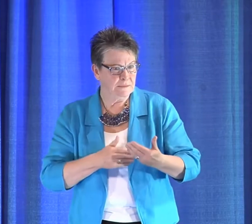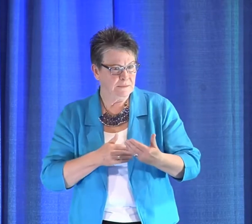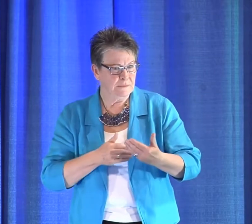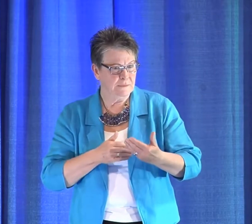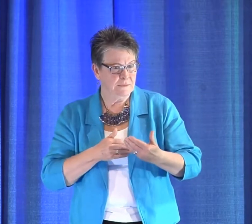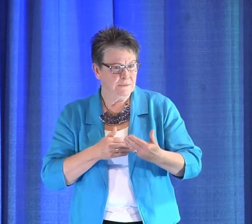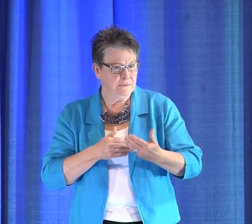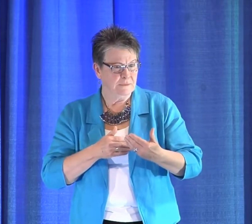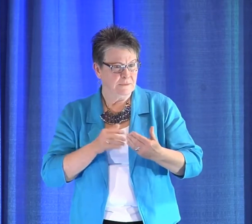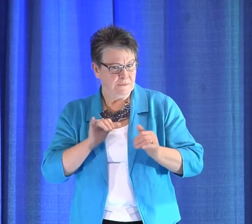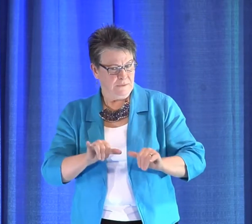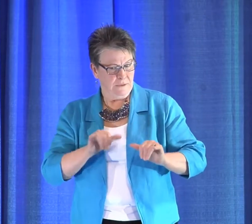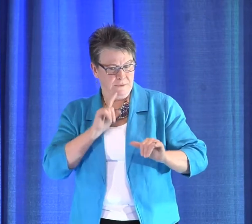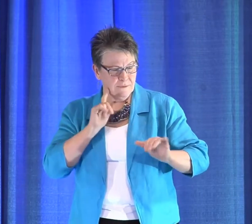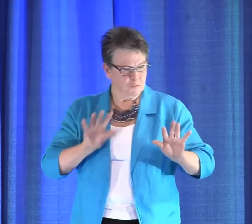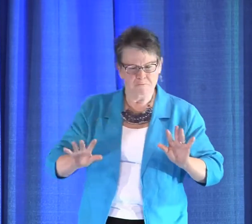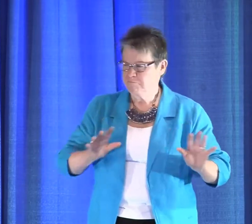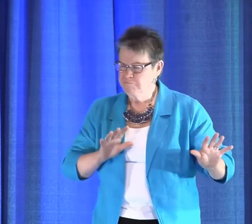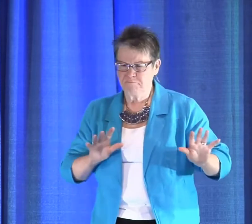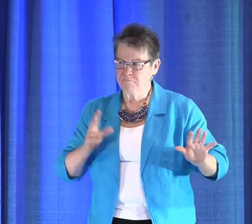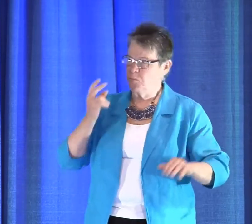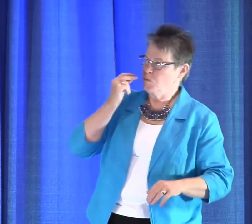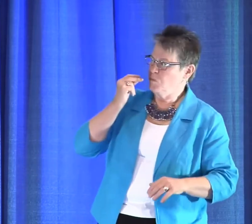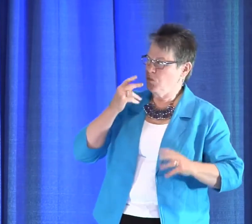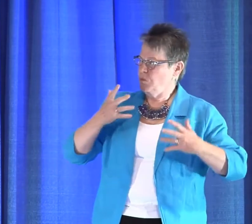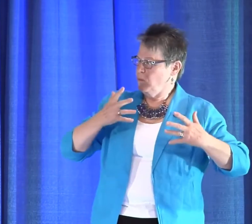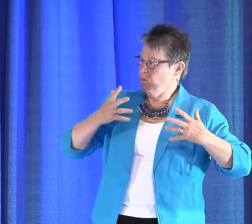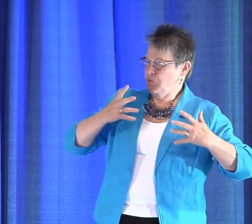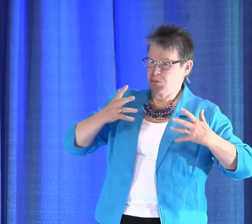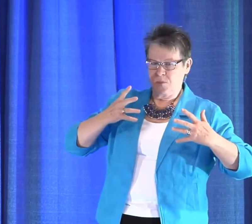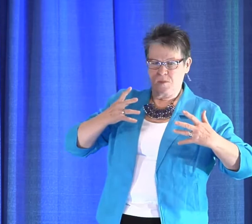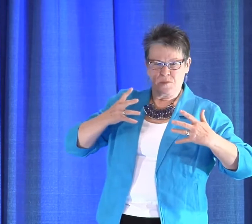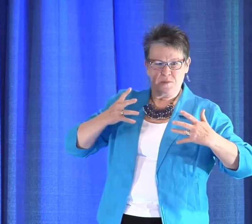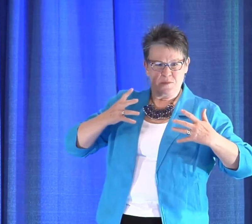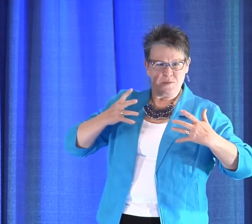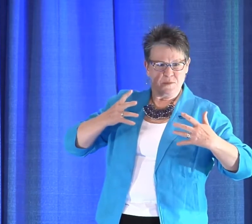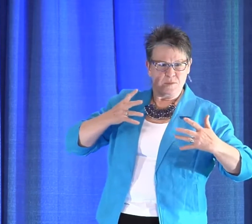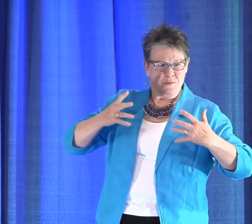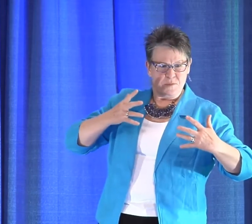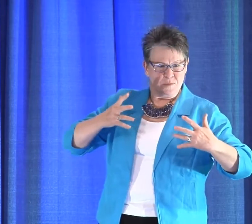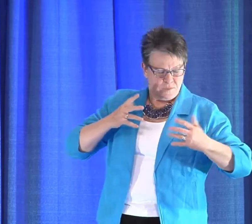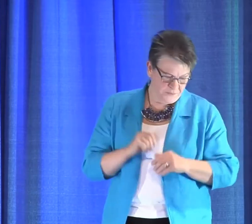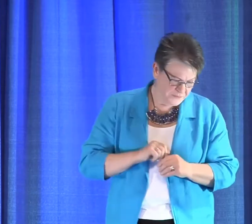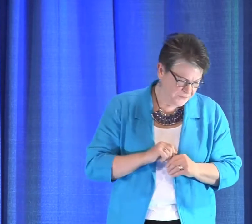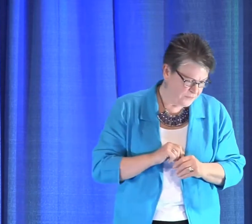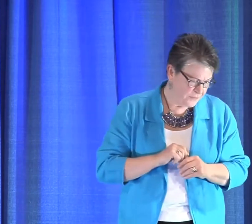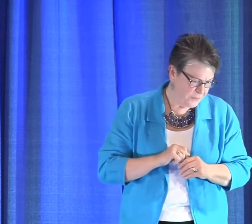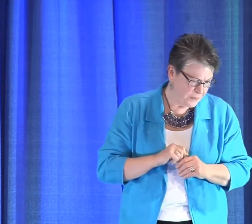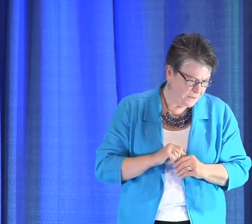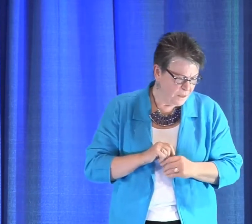with two people, one to the other person and then back together. Now they have to go through another person to make the communication happen. And some